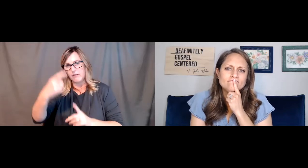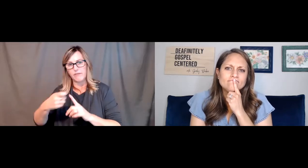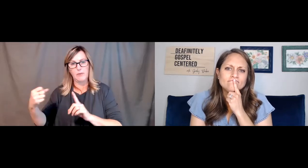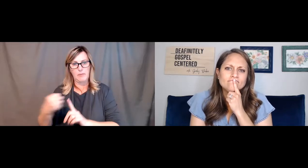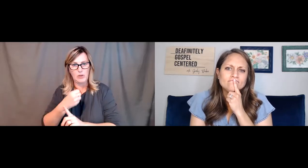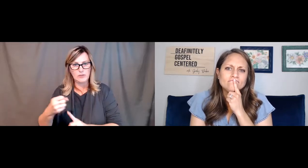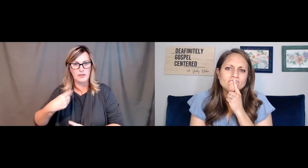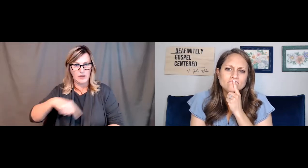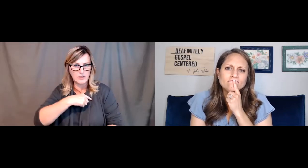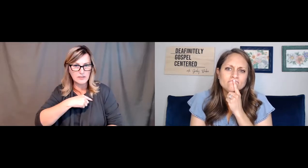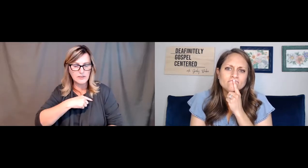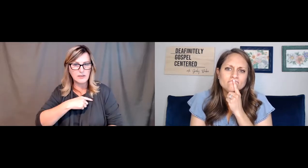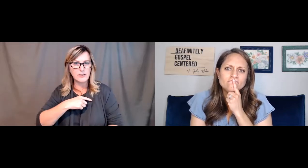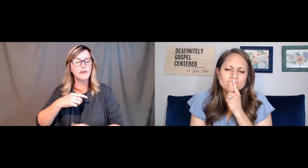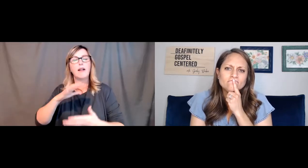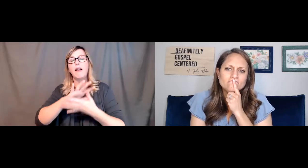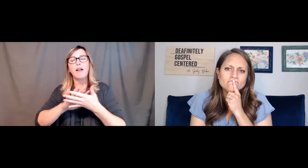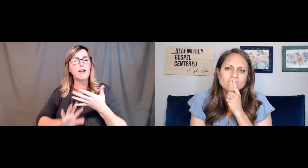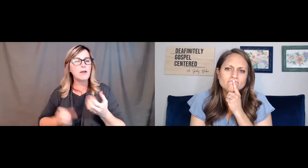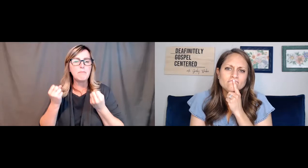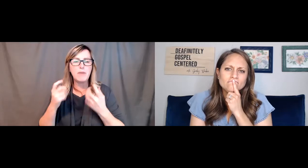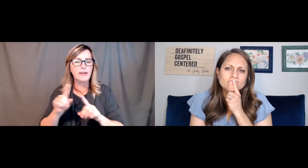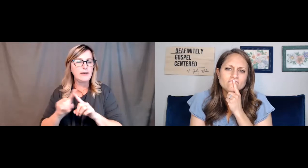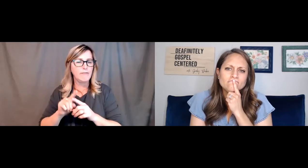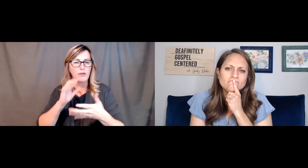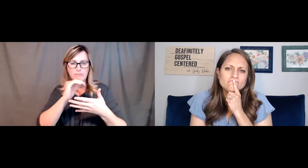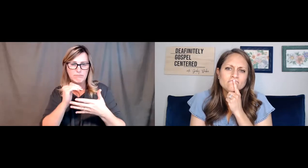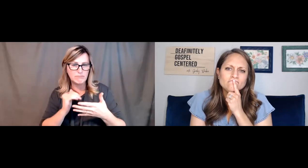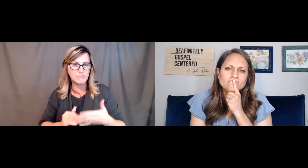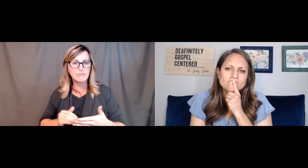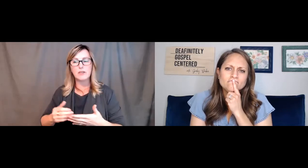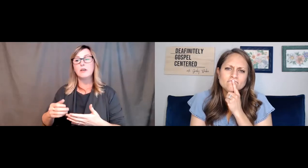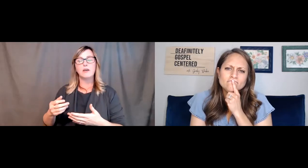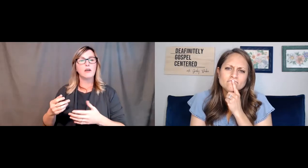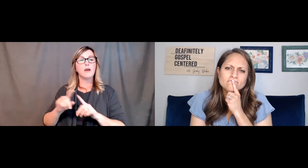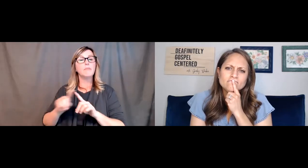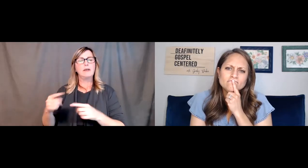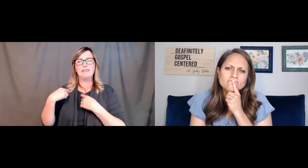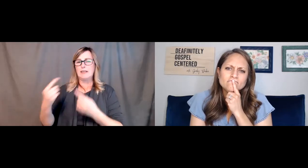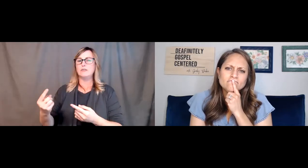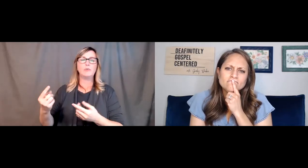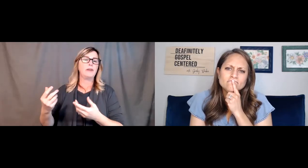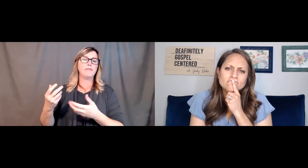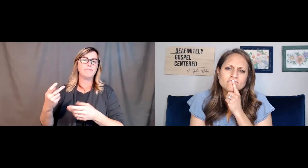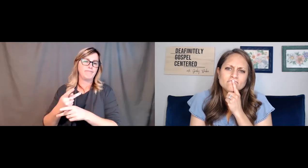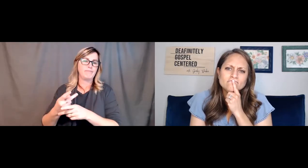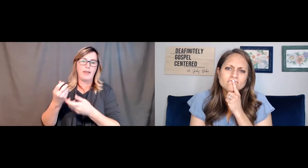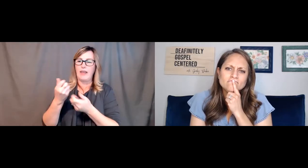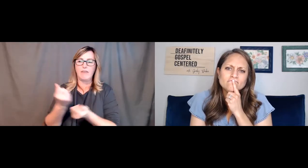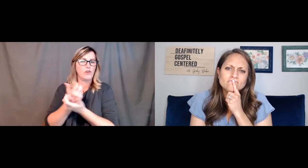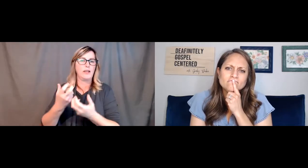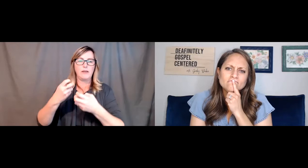Because, wondering why she never stopped my dad from abusing us. And there are a list of things.